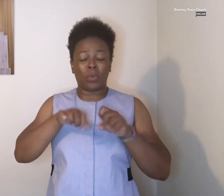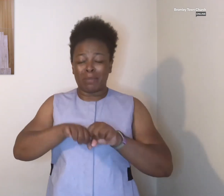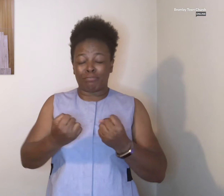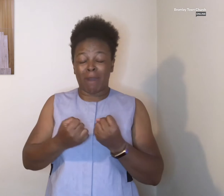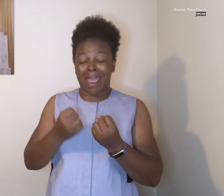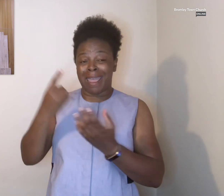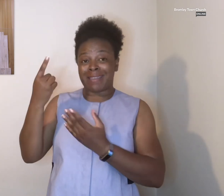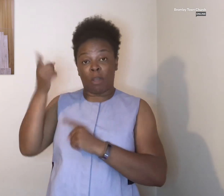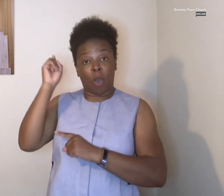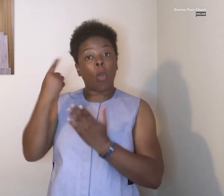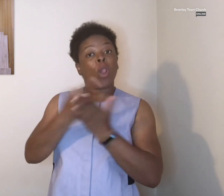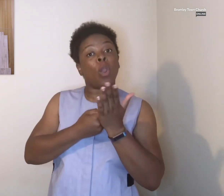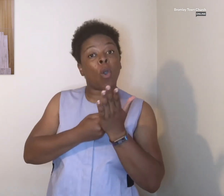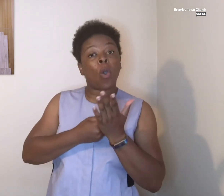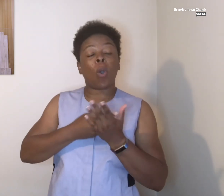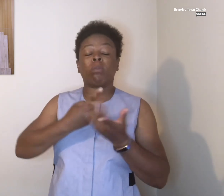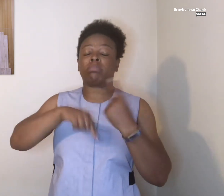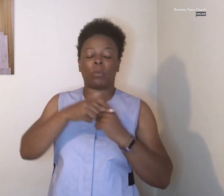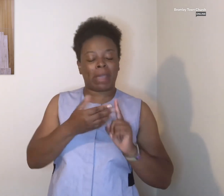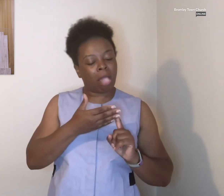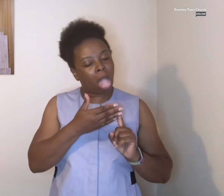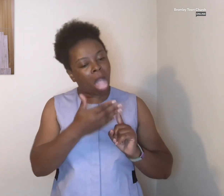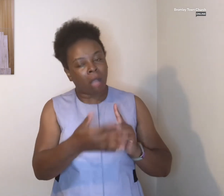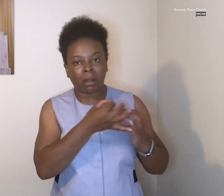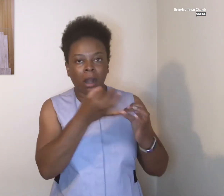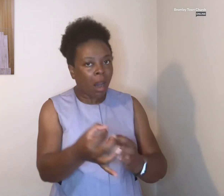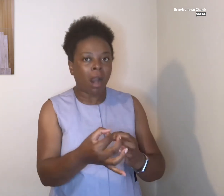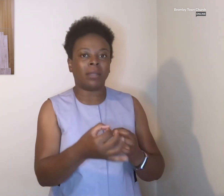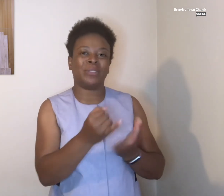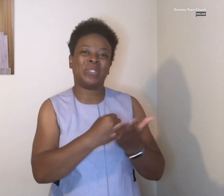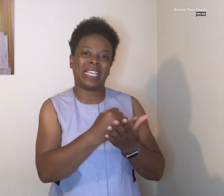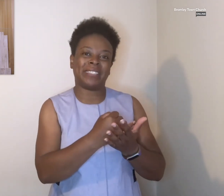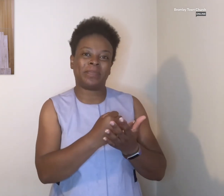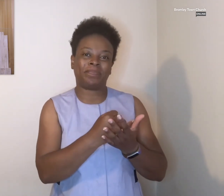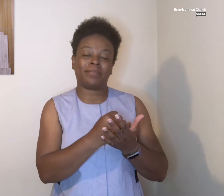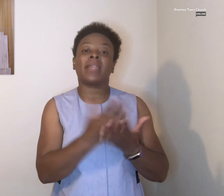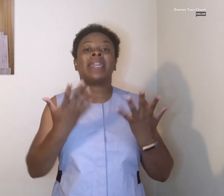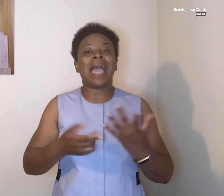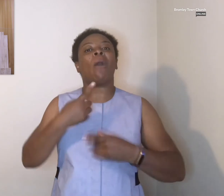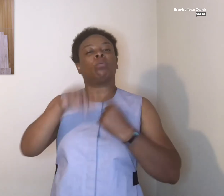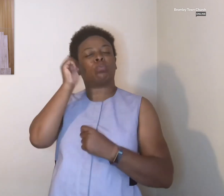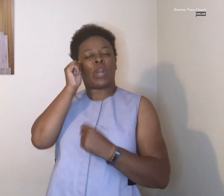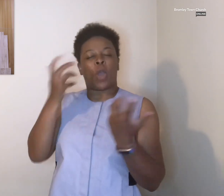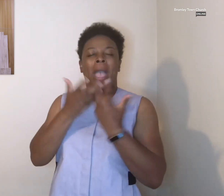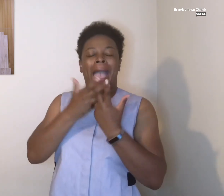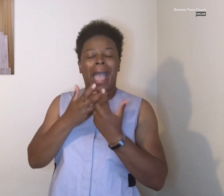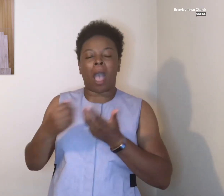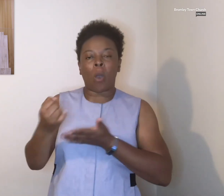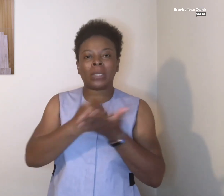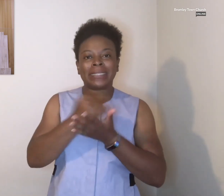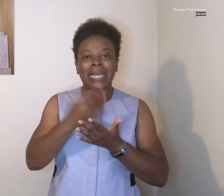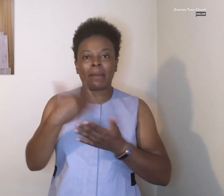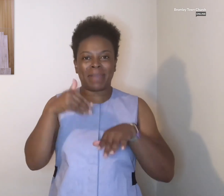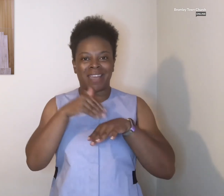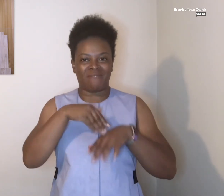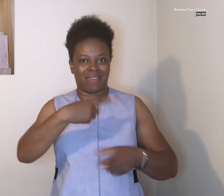morally wrong. So we have seen the start of sin, how that came into the world and how that began to affect us. But now I want to look